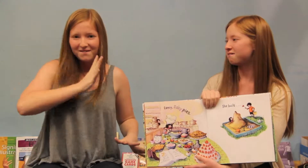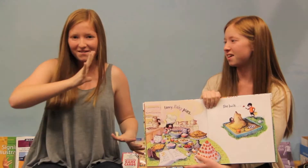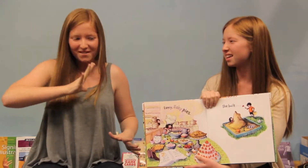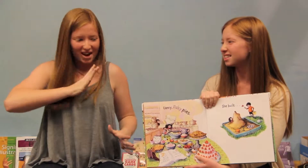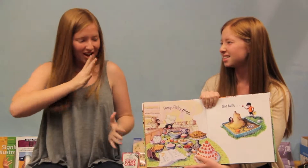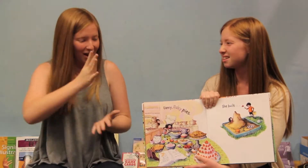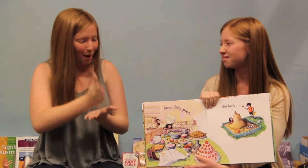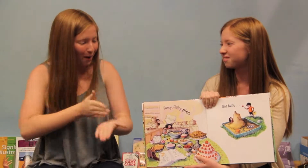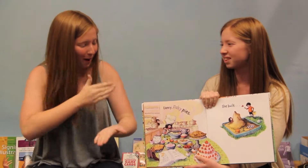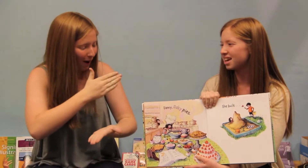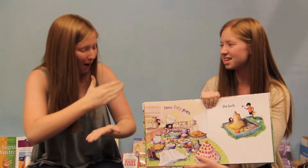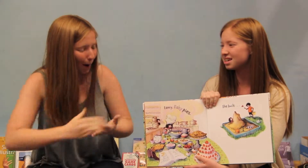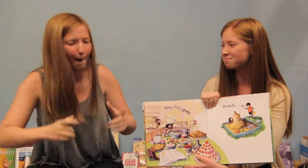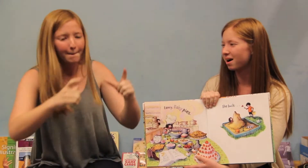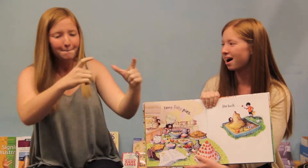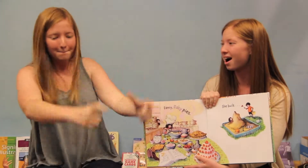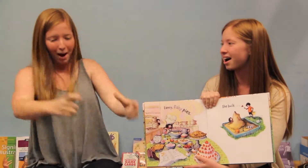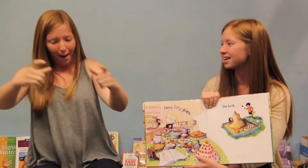Fancy flaky pies.